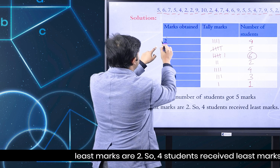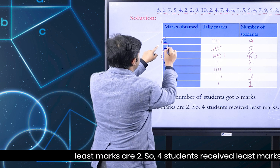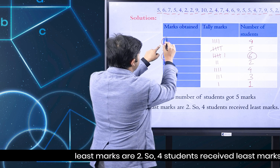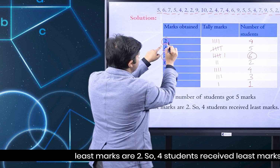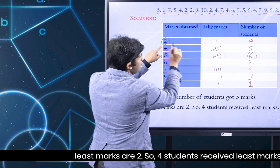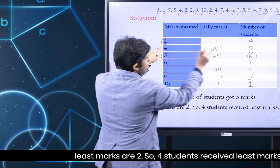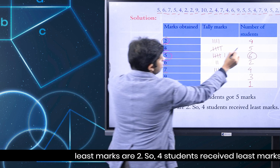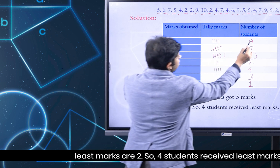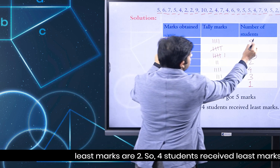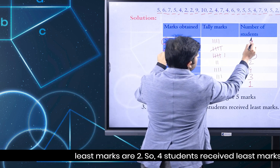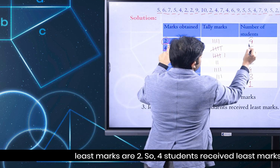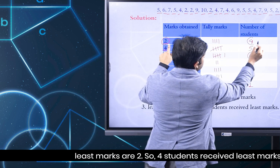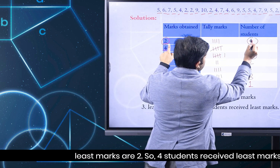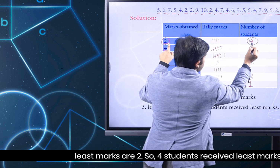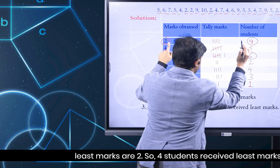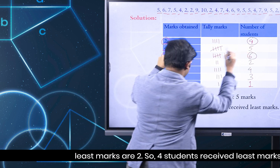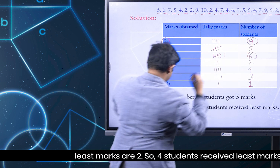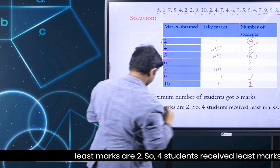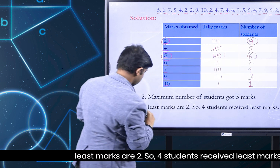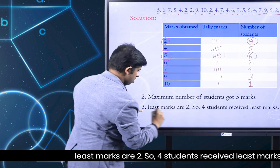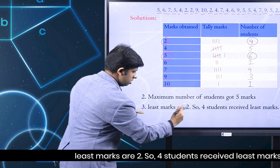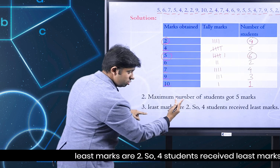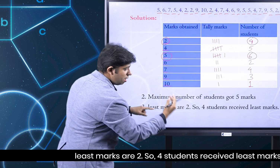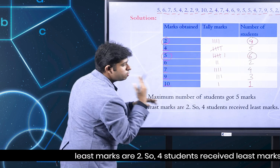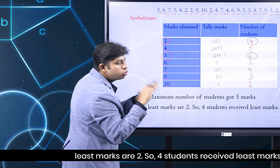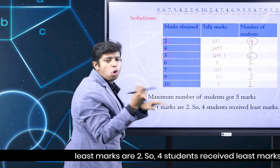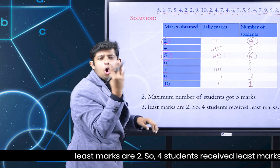Least marks are 2, so 4 students received least marks.